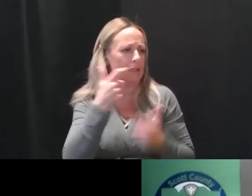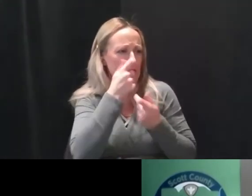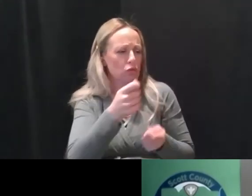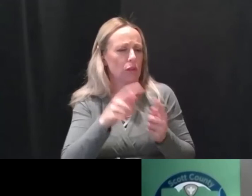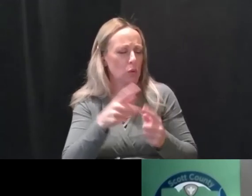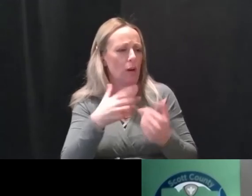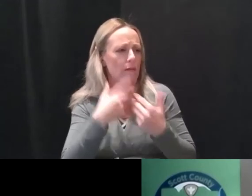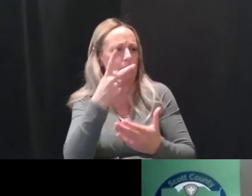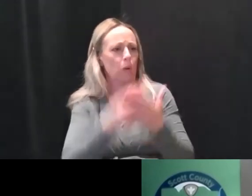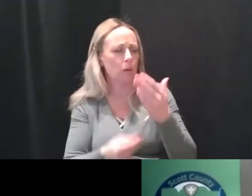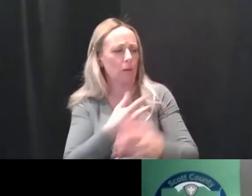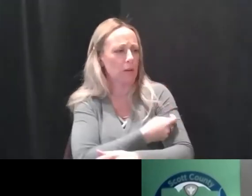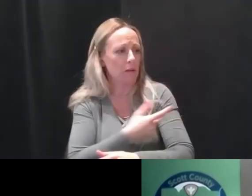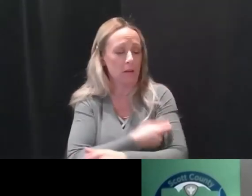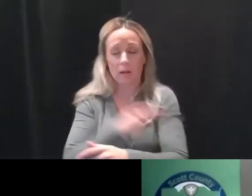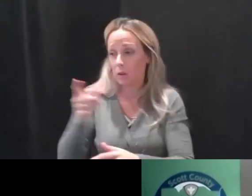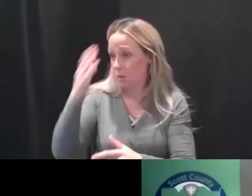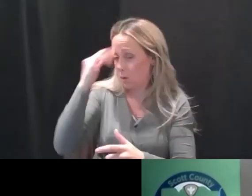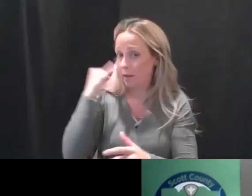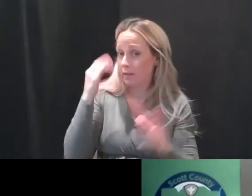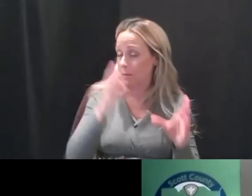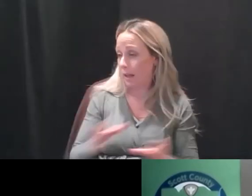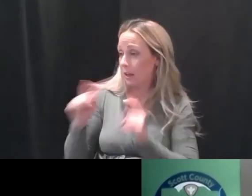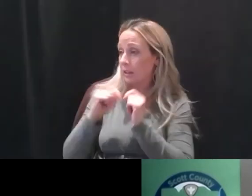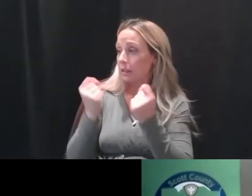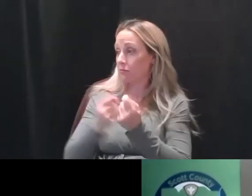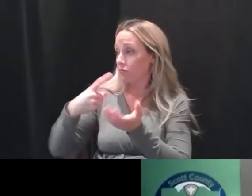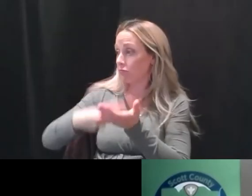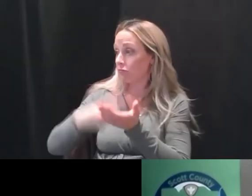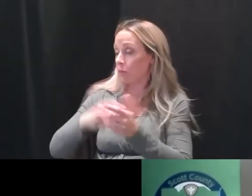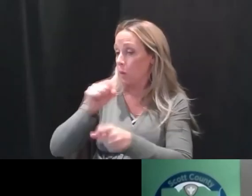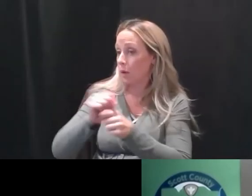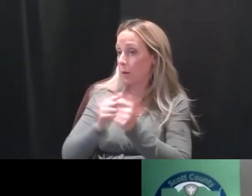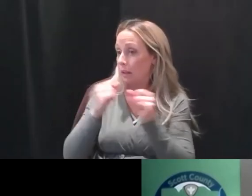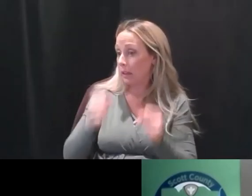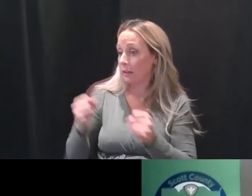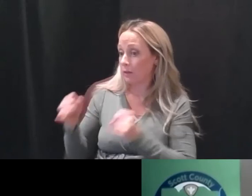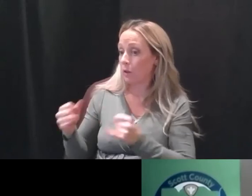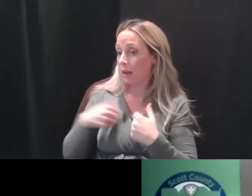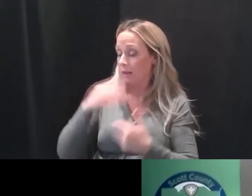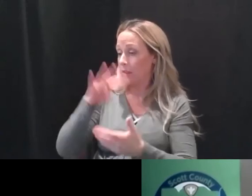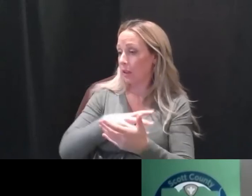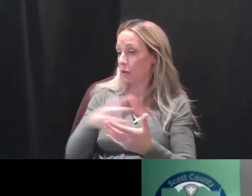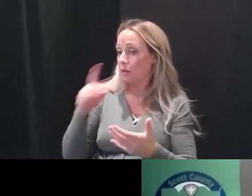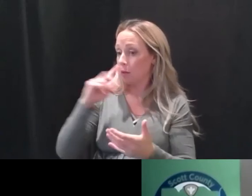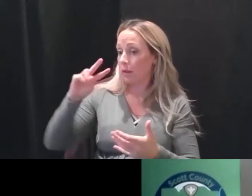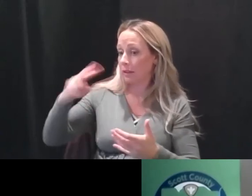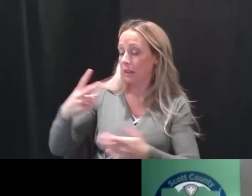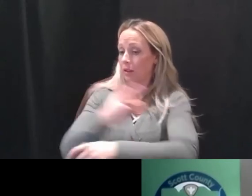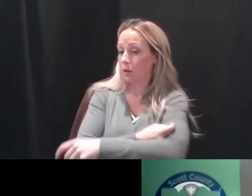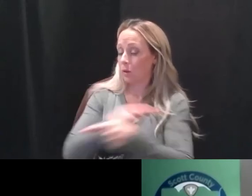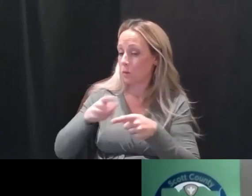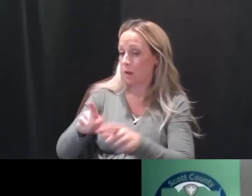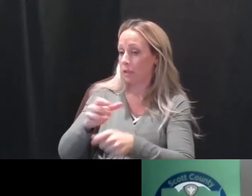And do you know if the planning team is discussing possibly working with individuals to get scheduled for those second doses while they're receiving their